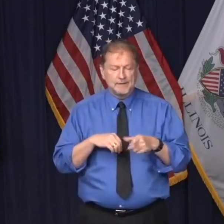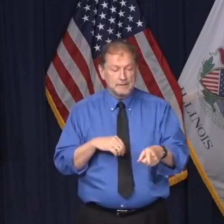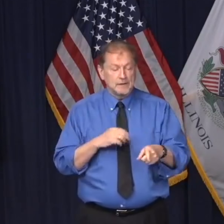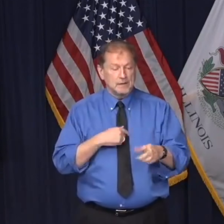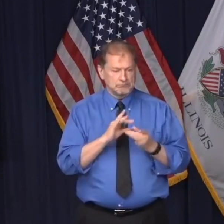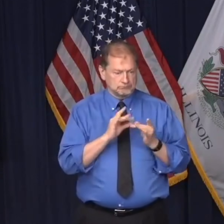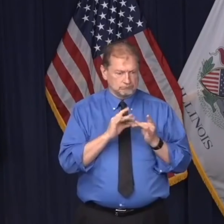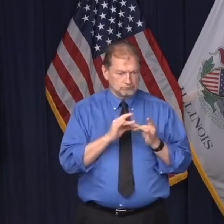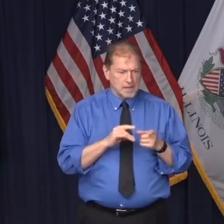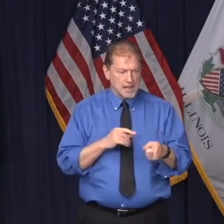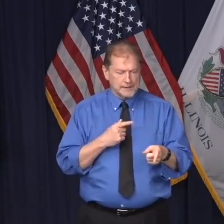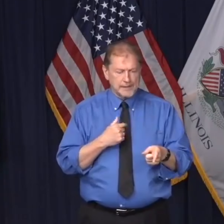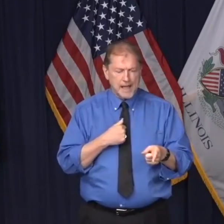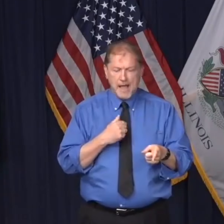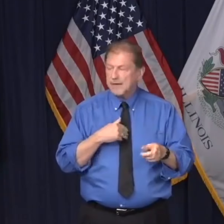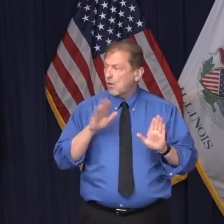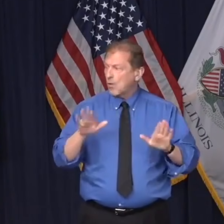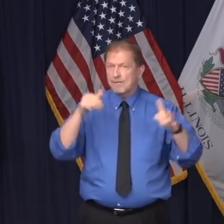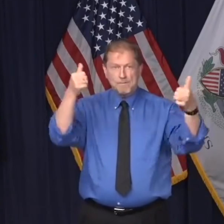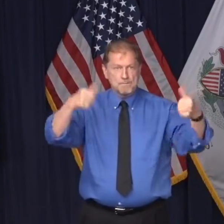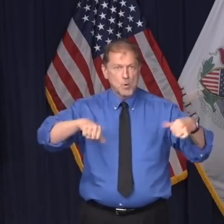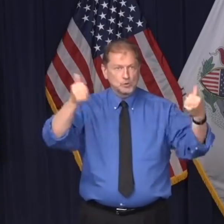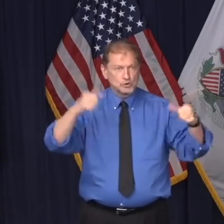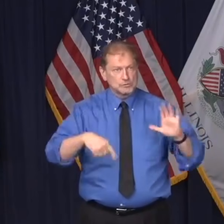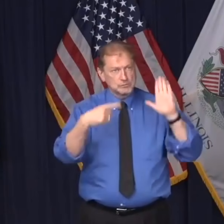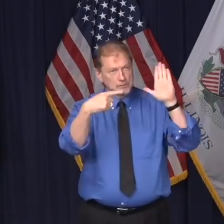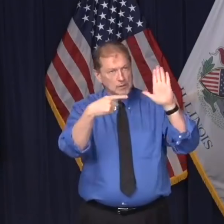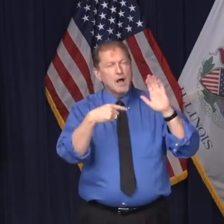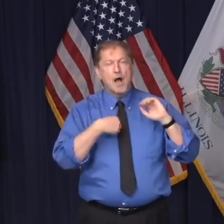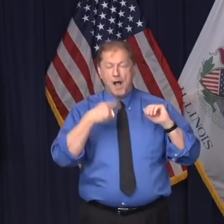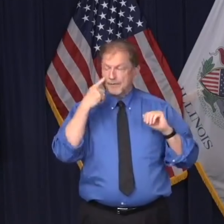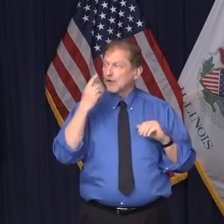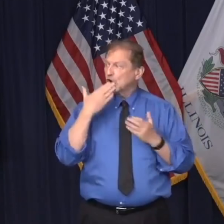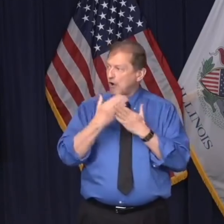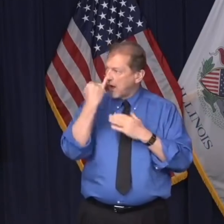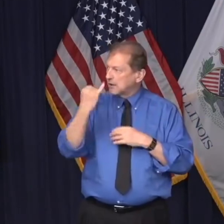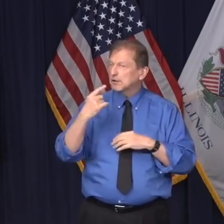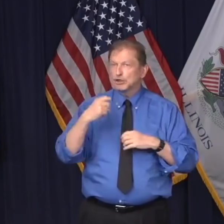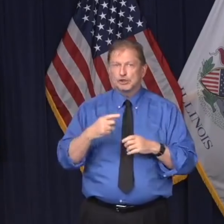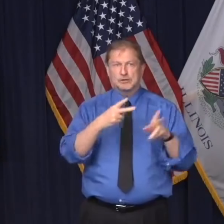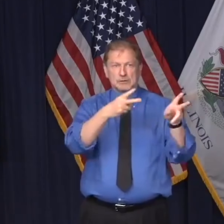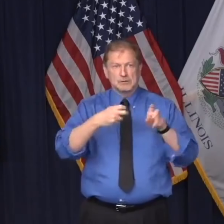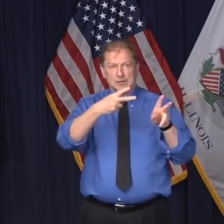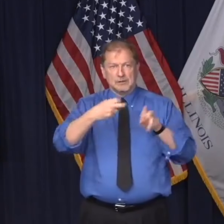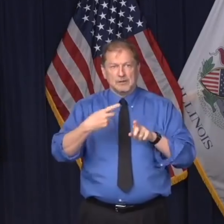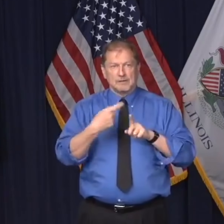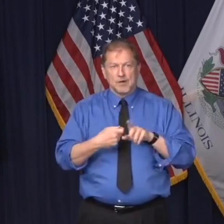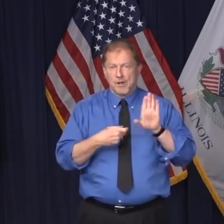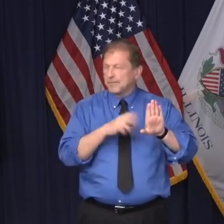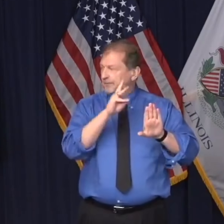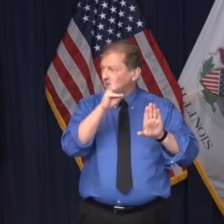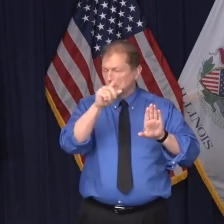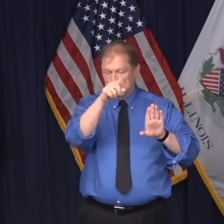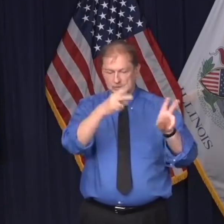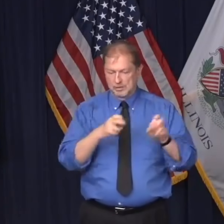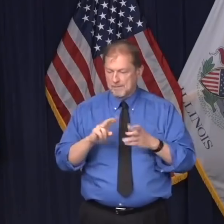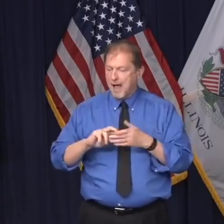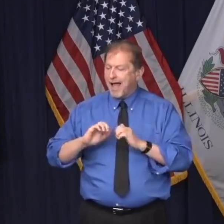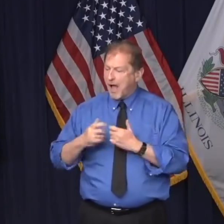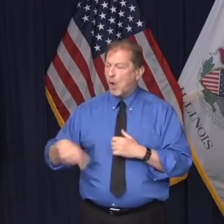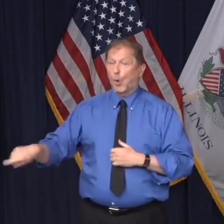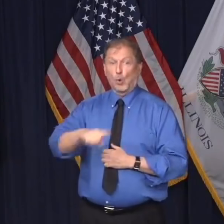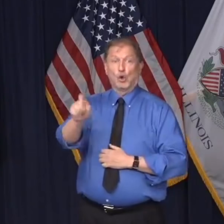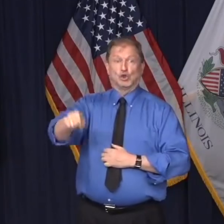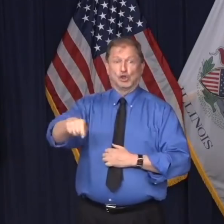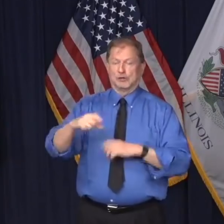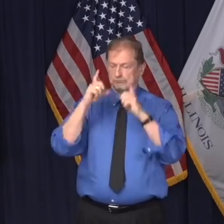has developed a terrific poster that I think should be more widely used and downloaded from his website. About that, and I